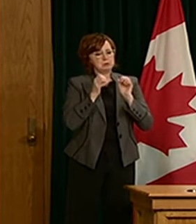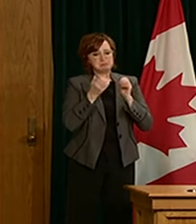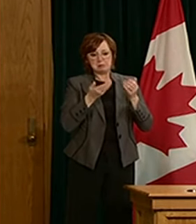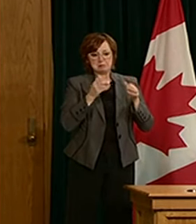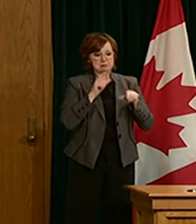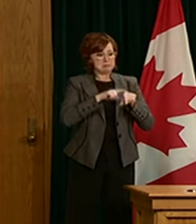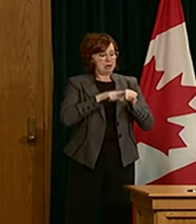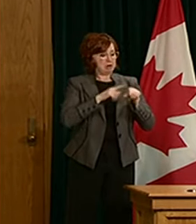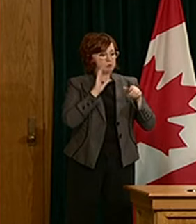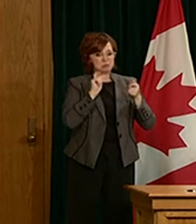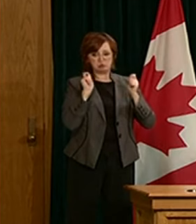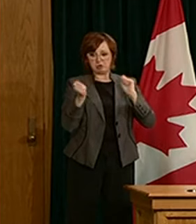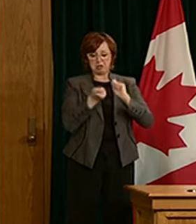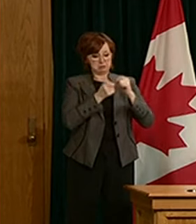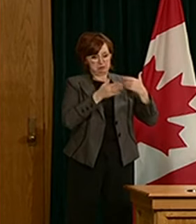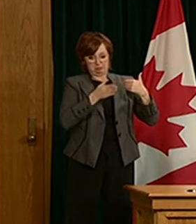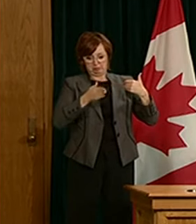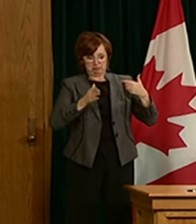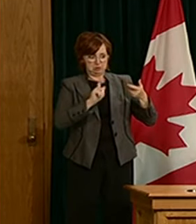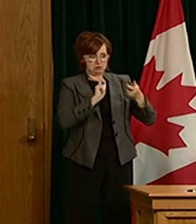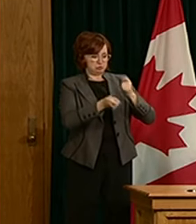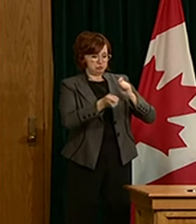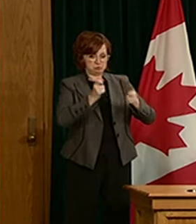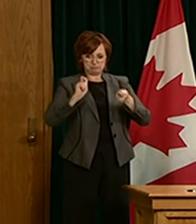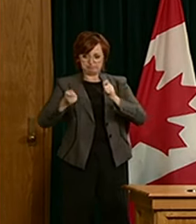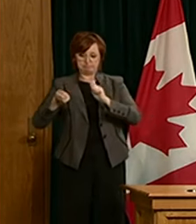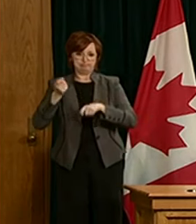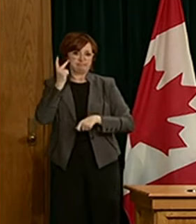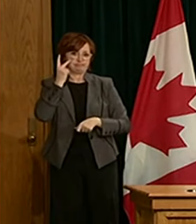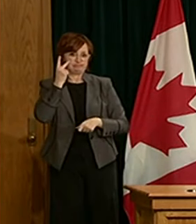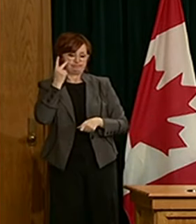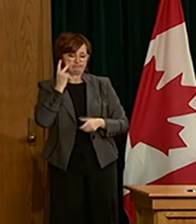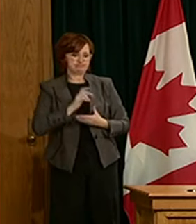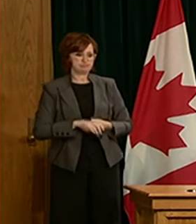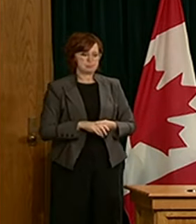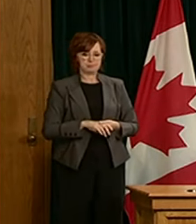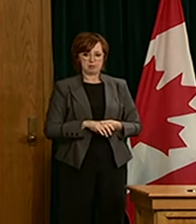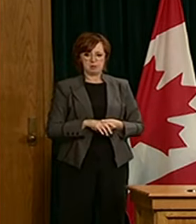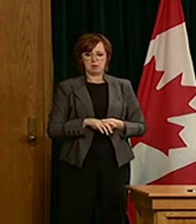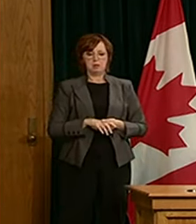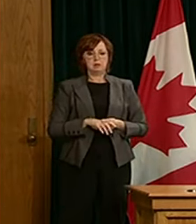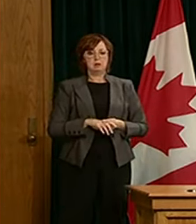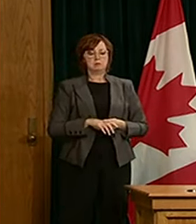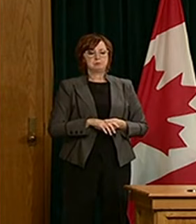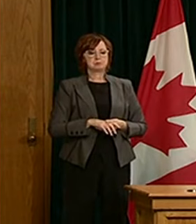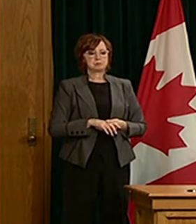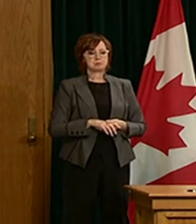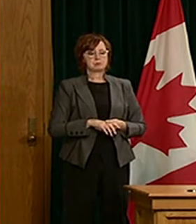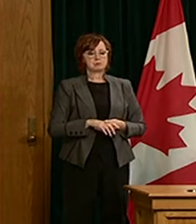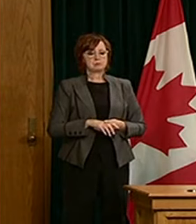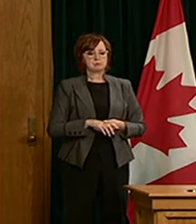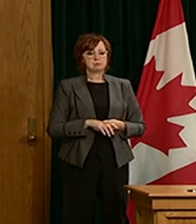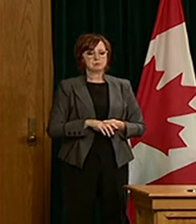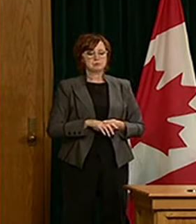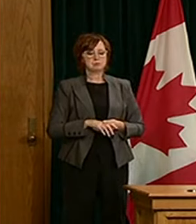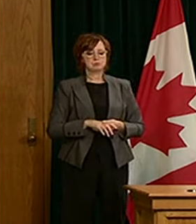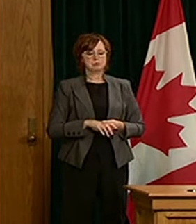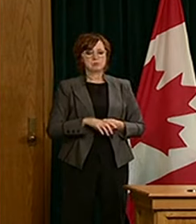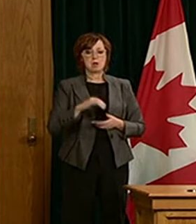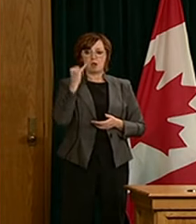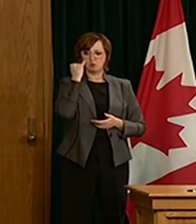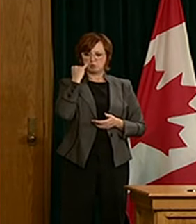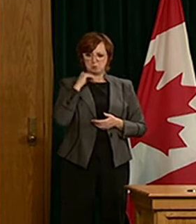facility. Their emergency departments remain open and functioning as per normal. Non-COVID hospitals, they